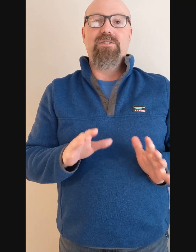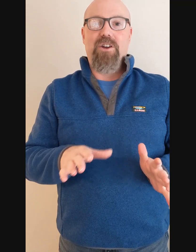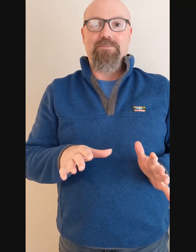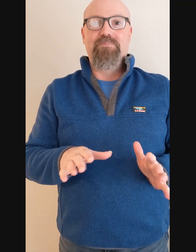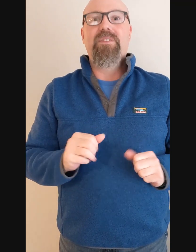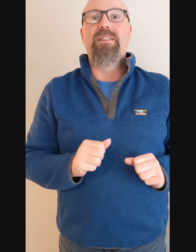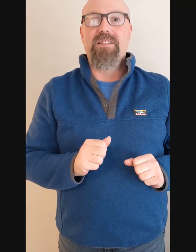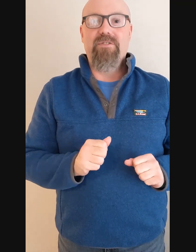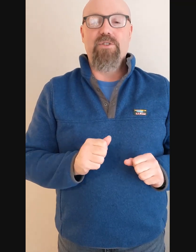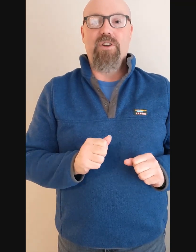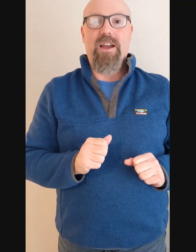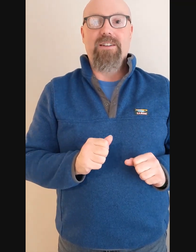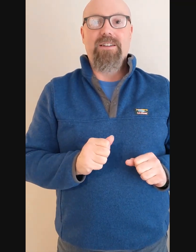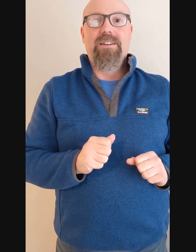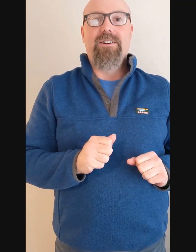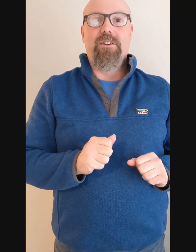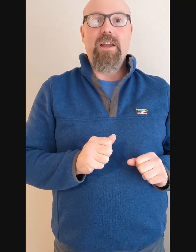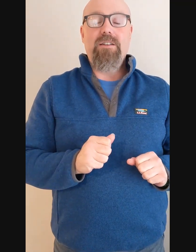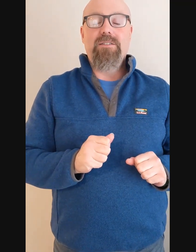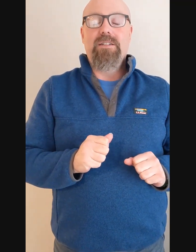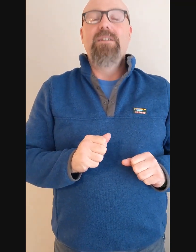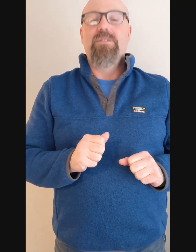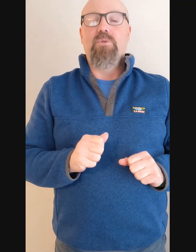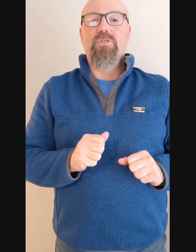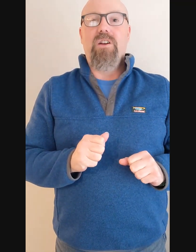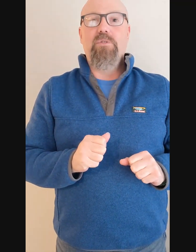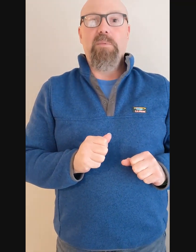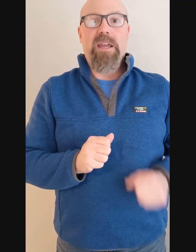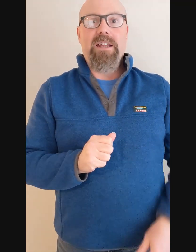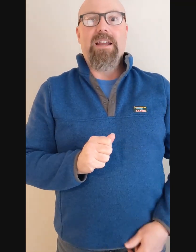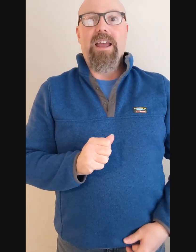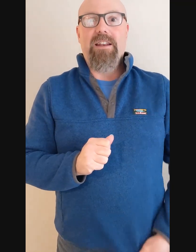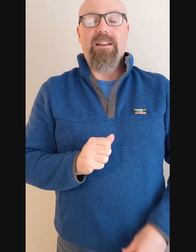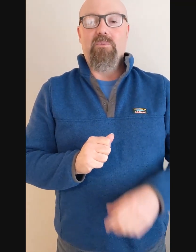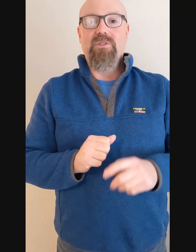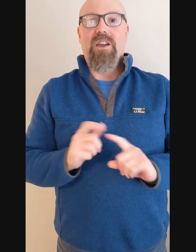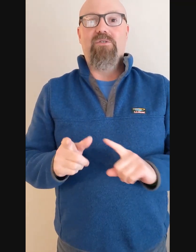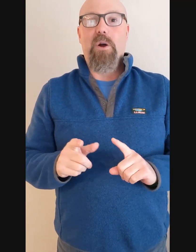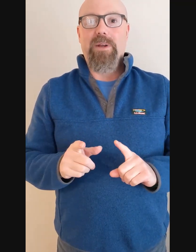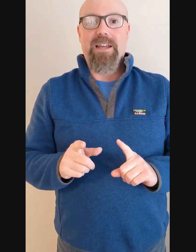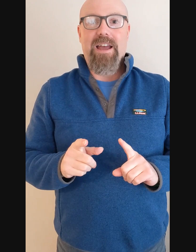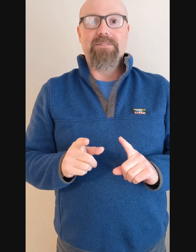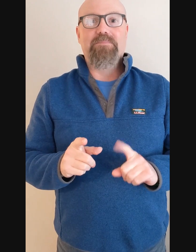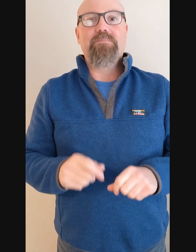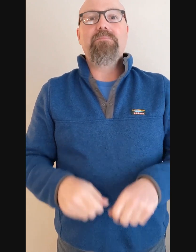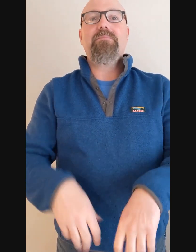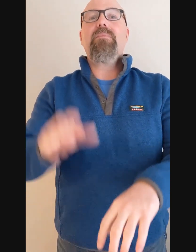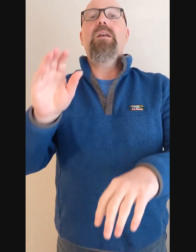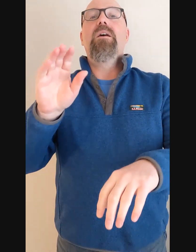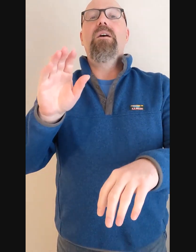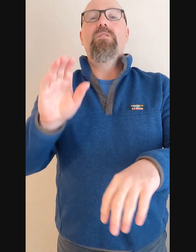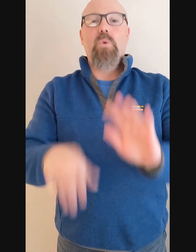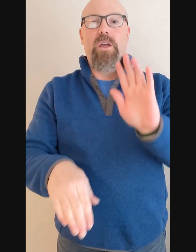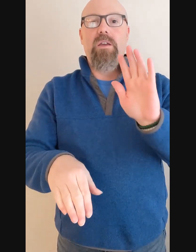So let's give it a try. All right? So we'll start from the beginning again, and we'll see how far we can get.